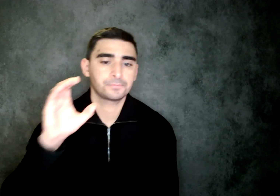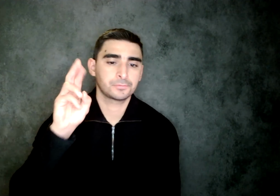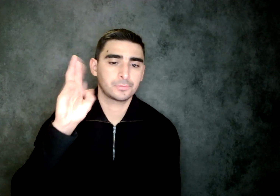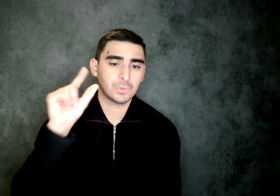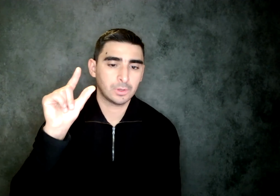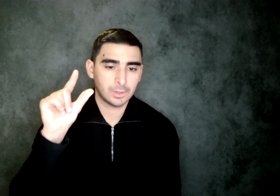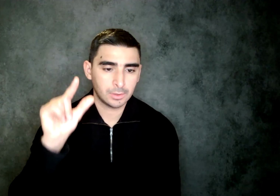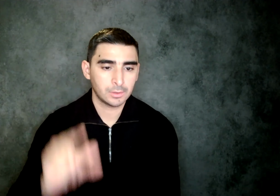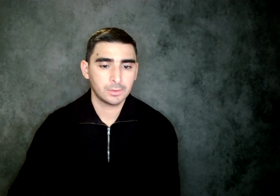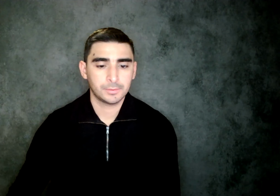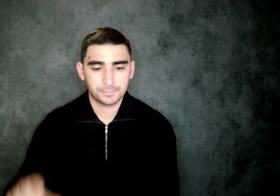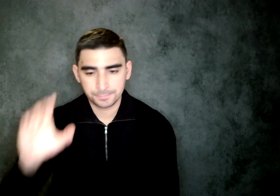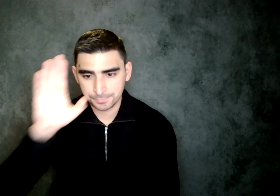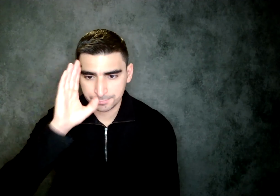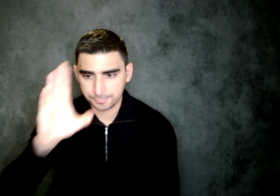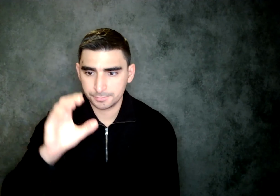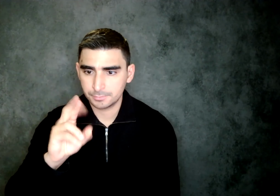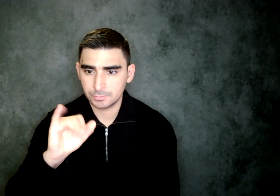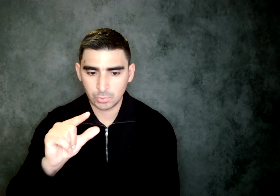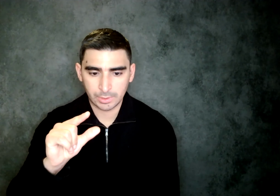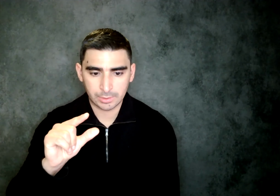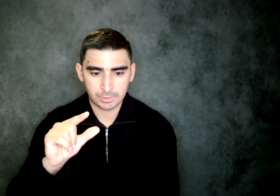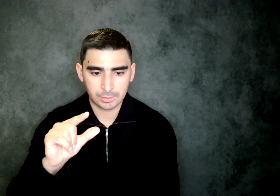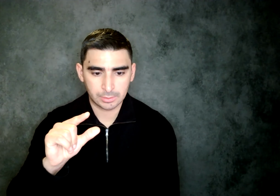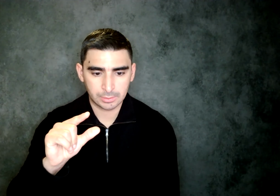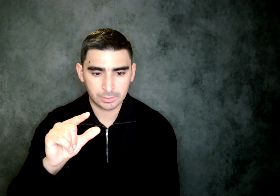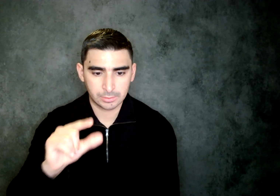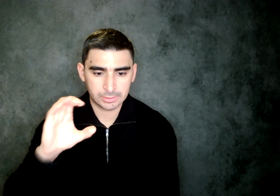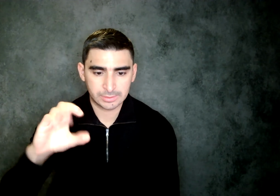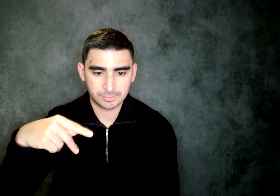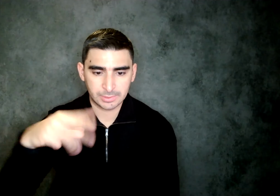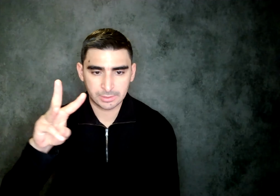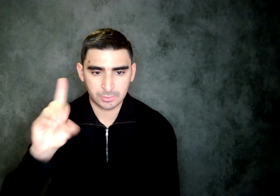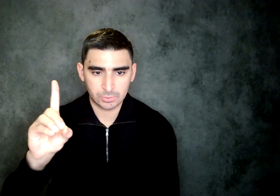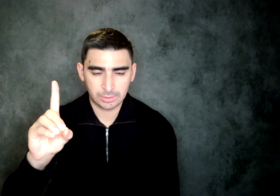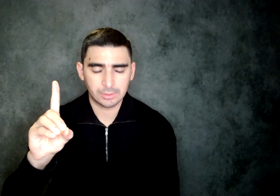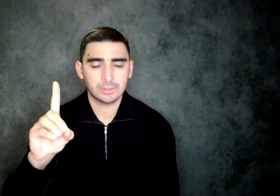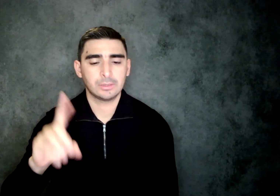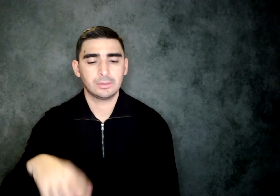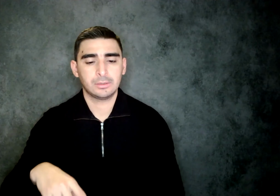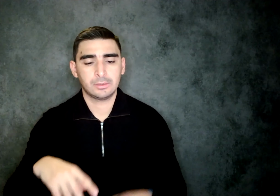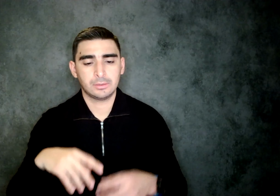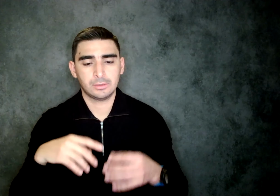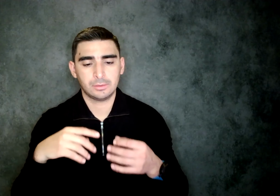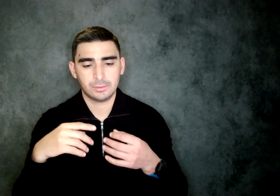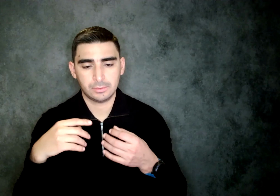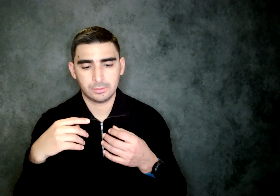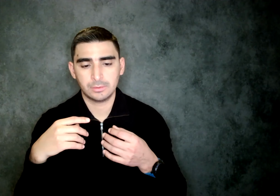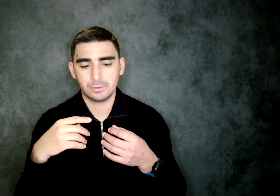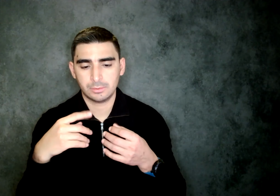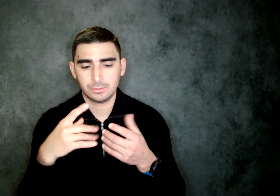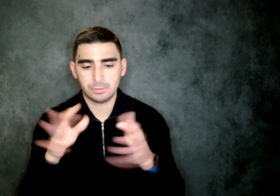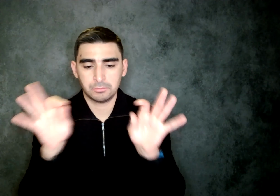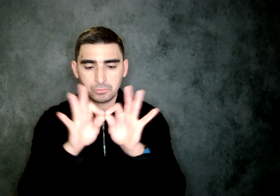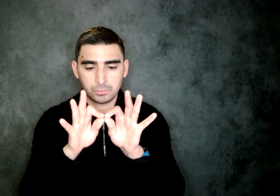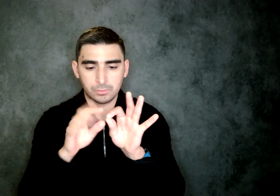Hello, this is Craig with CPWD. I think some very high level stuff that I want to make sure we address before we get